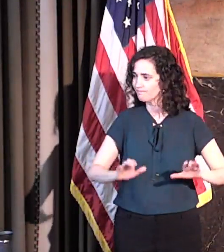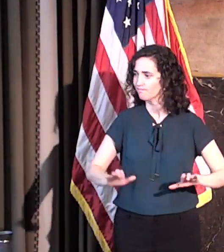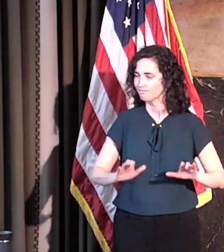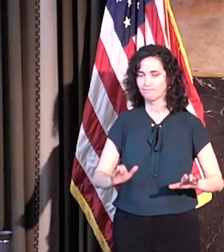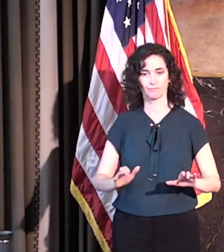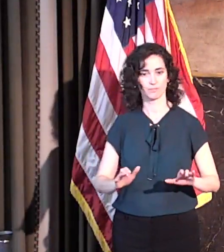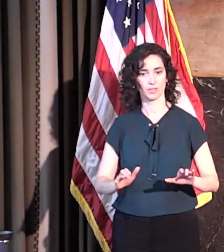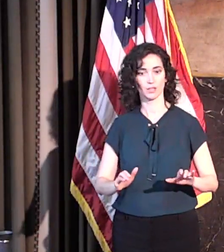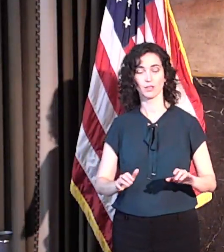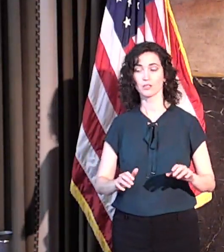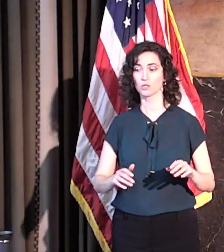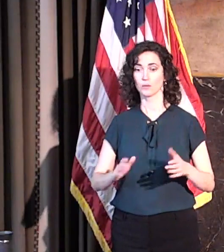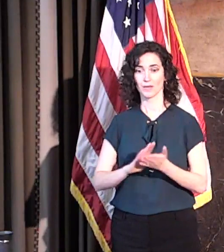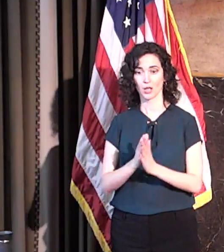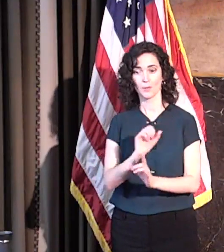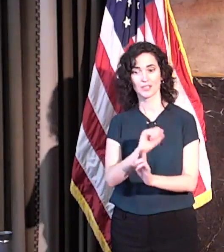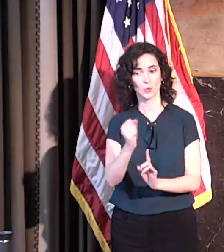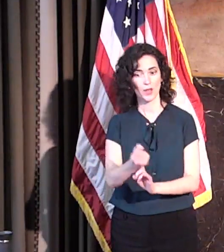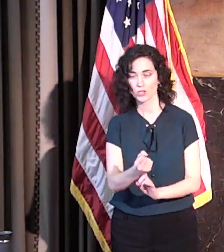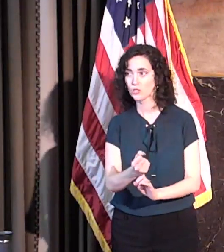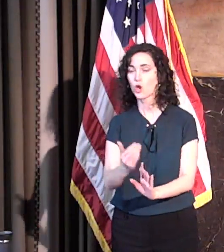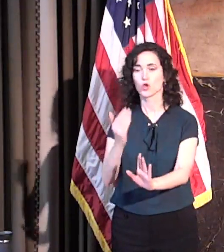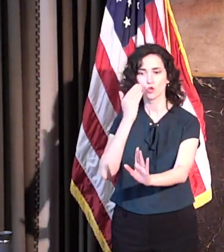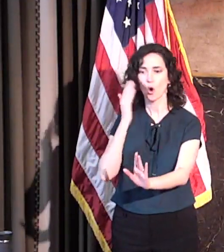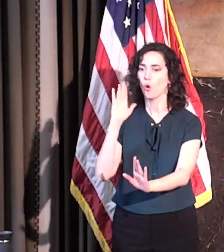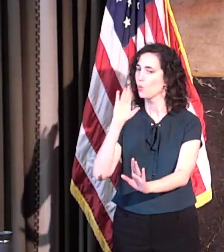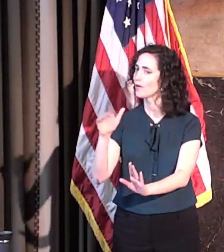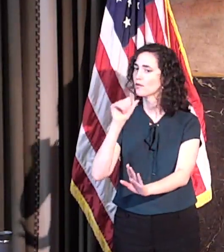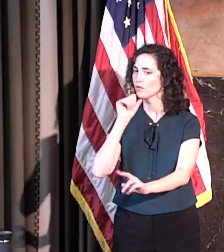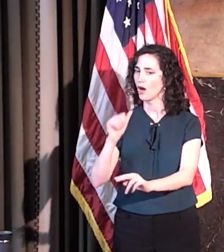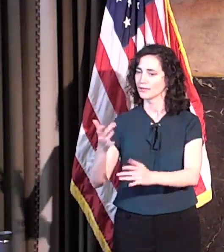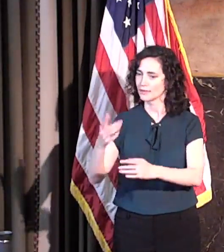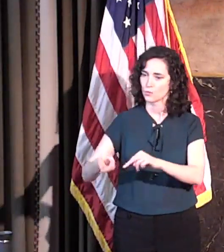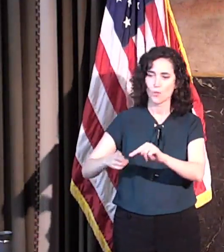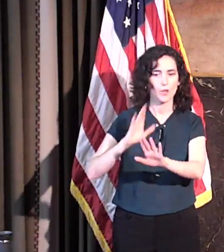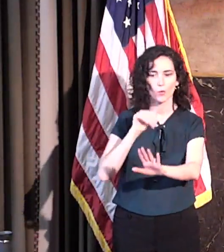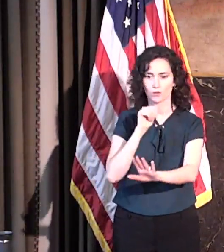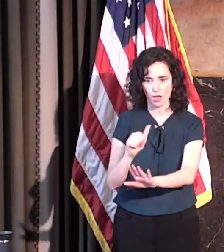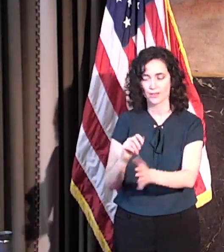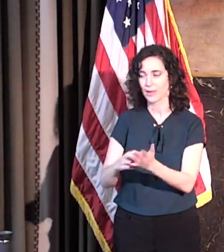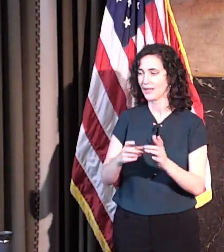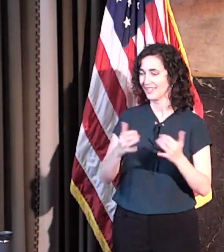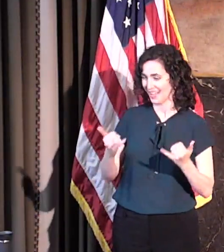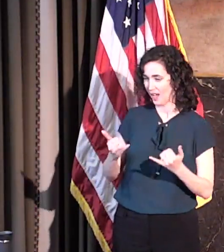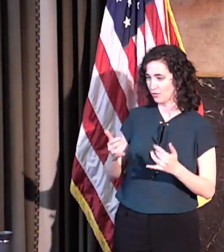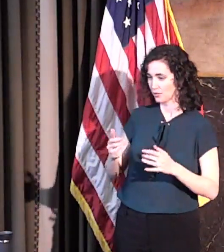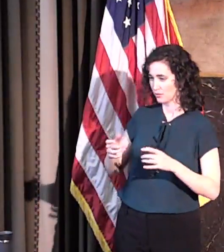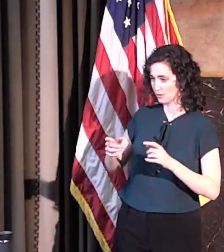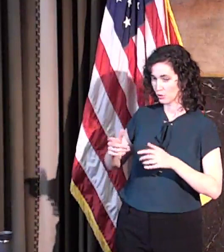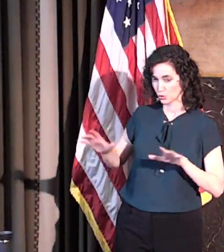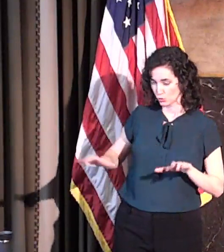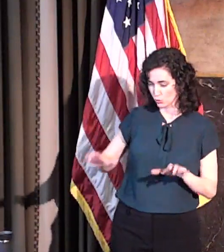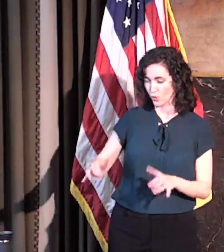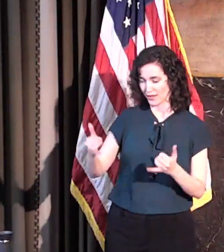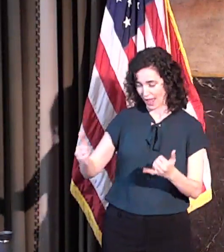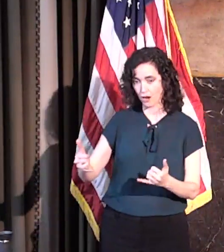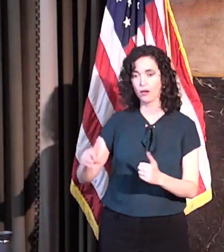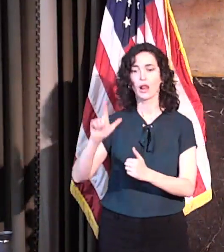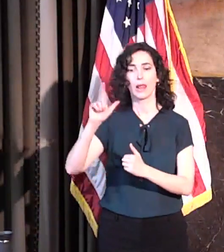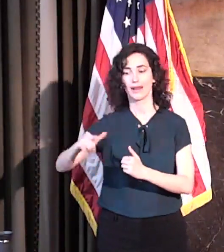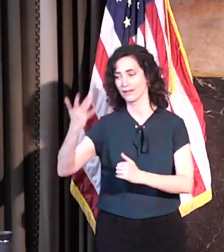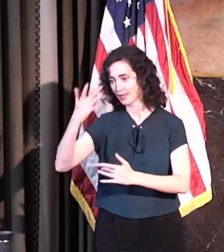be subject to a surge, causing an awful lot of people to be sick enough to go to the hospital and to die and so